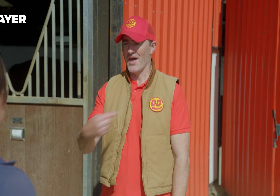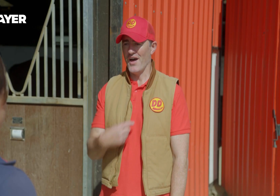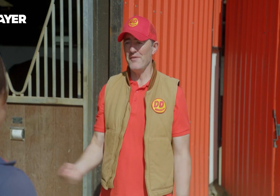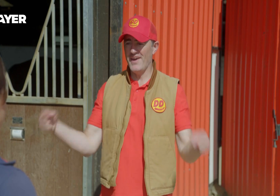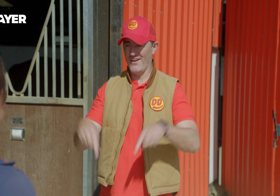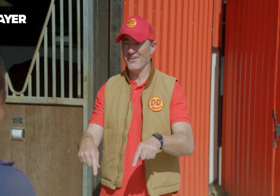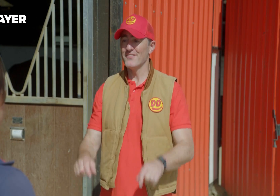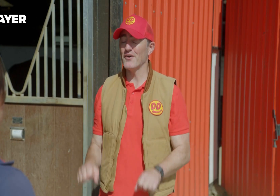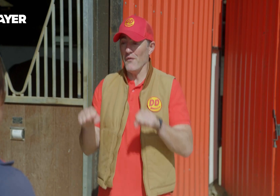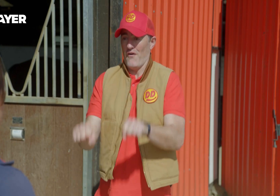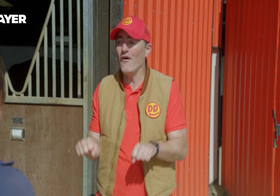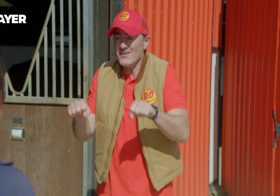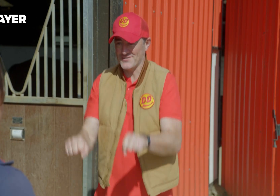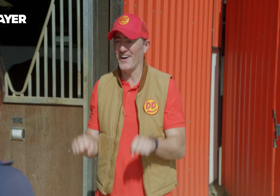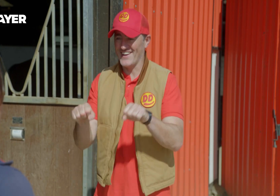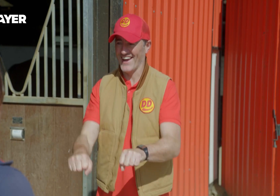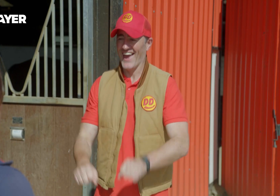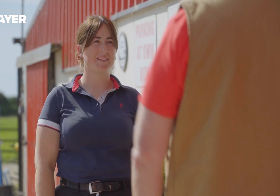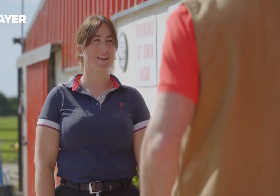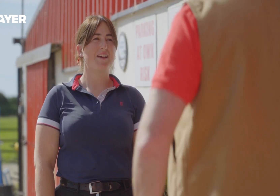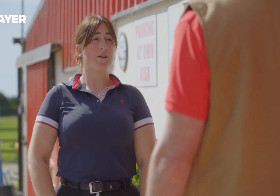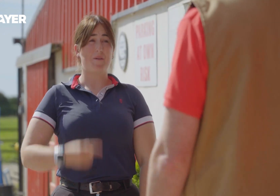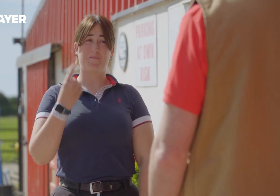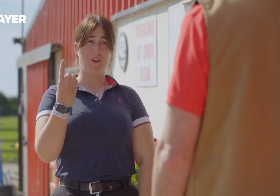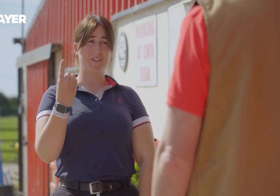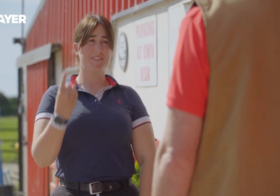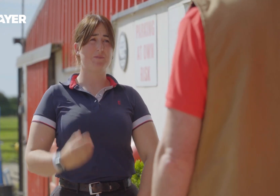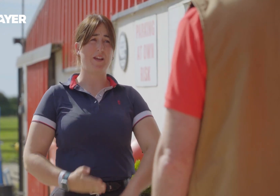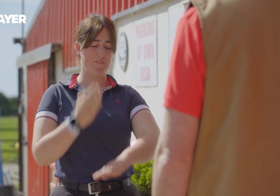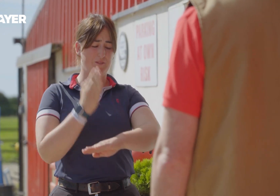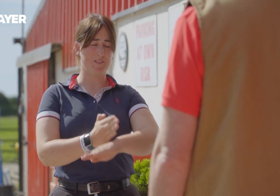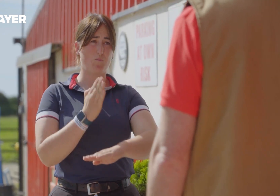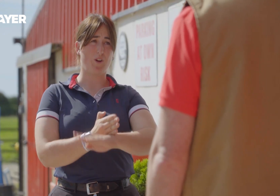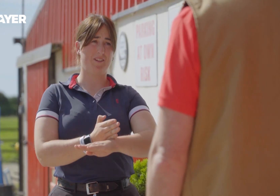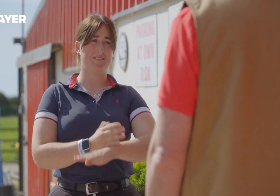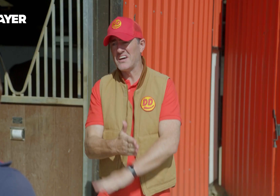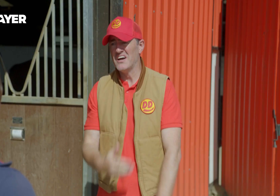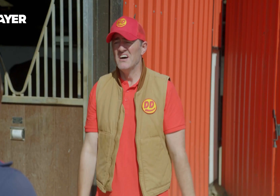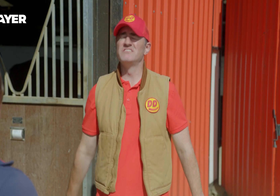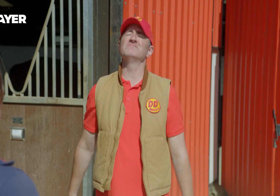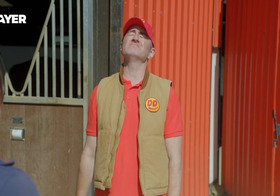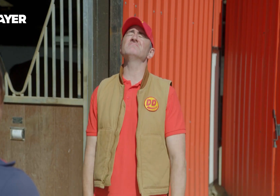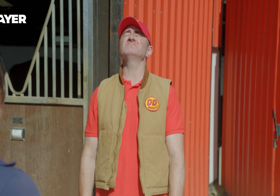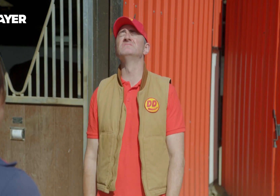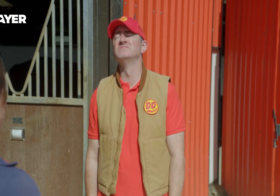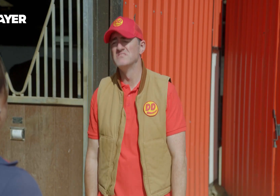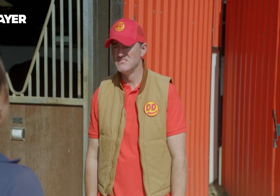I'm here to go horse riding. First, we have to do some work. We